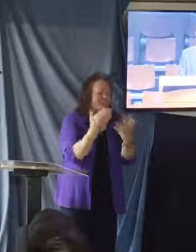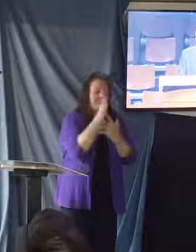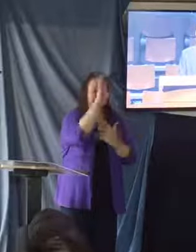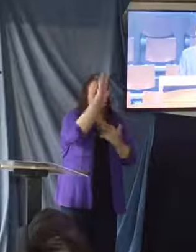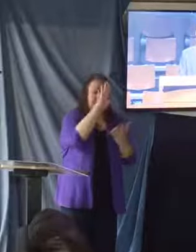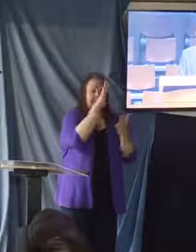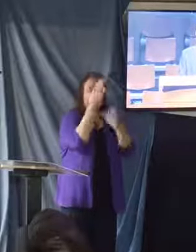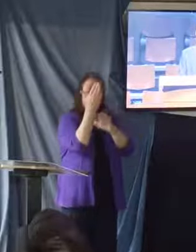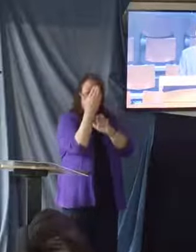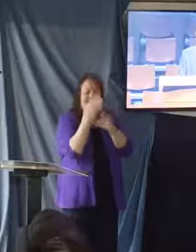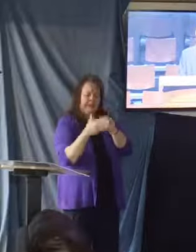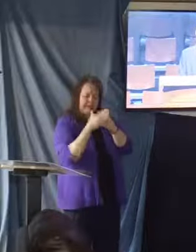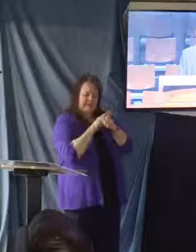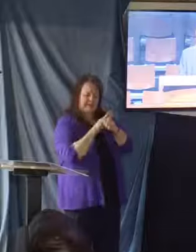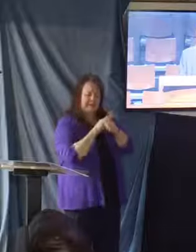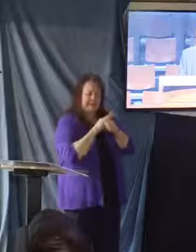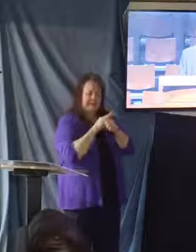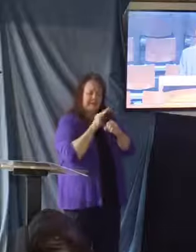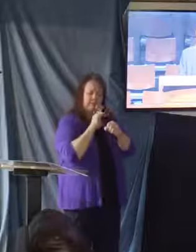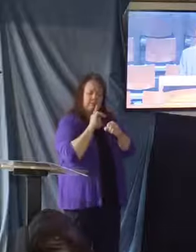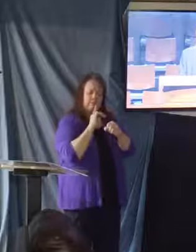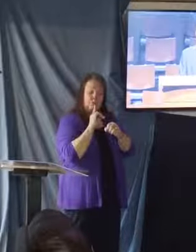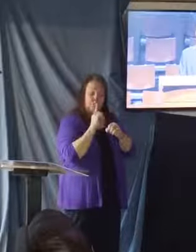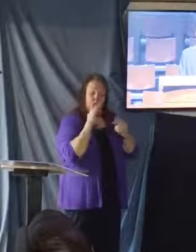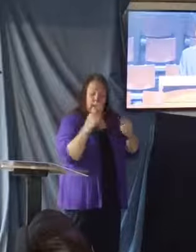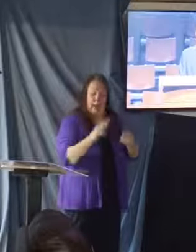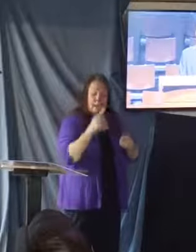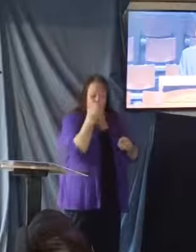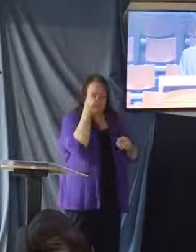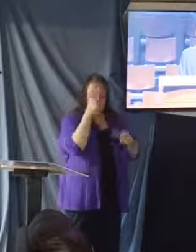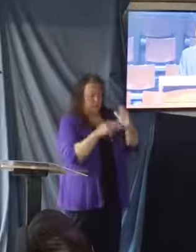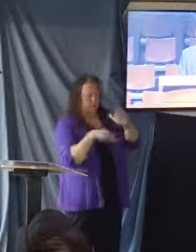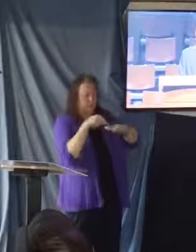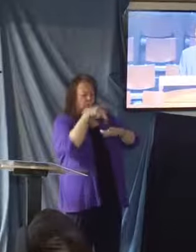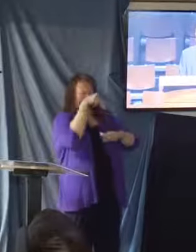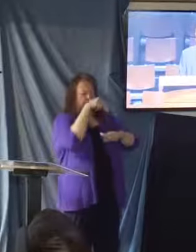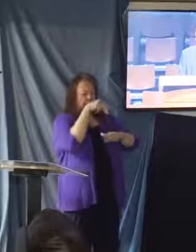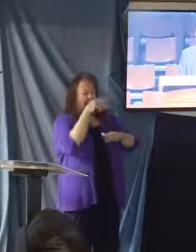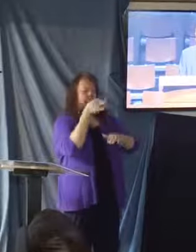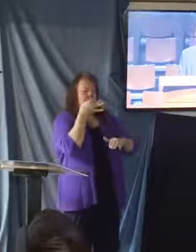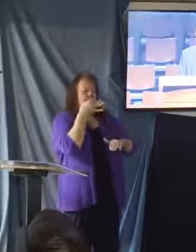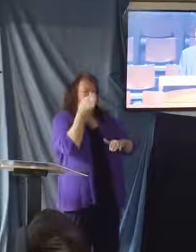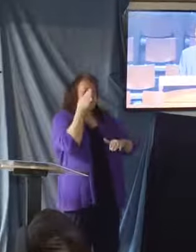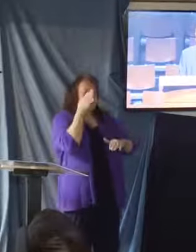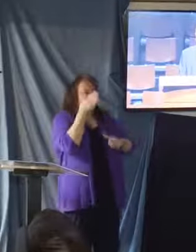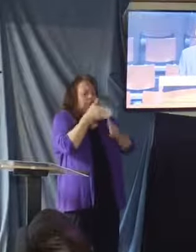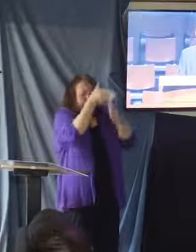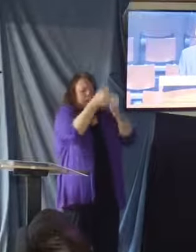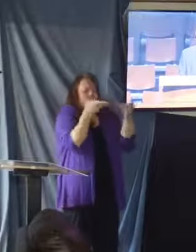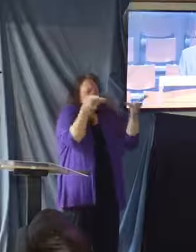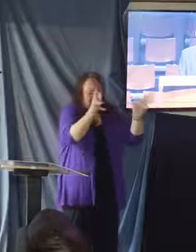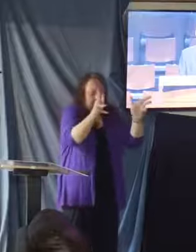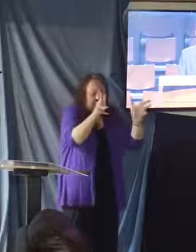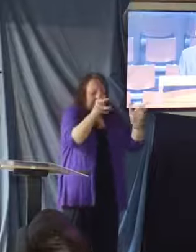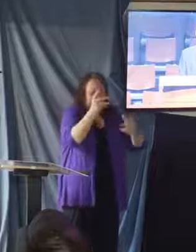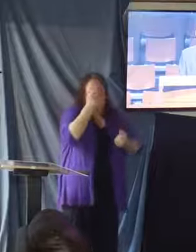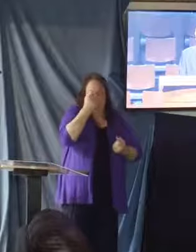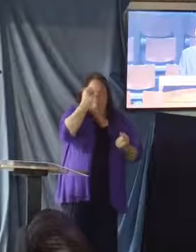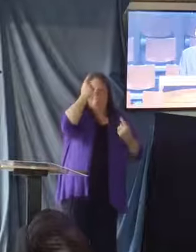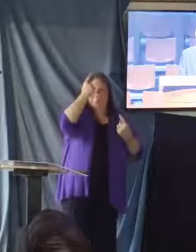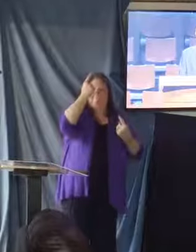death, sealed with his resurrection, is moving toward its final completion, the